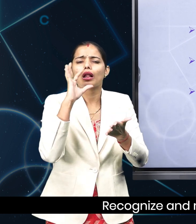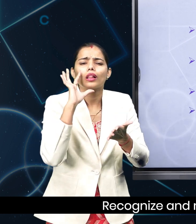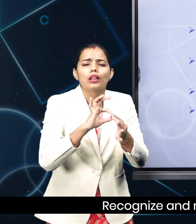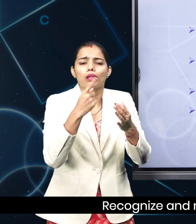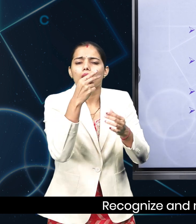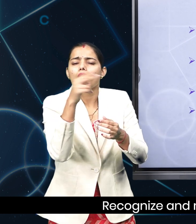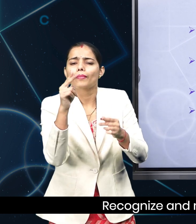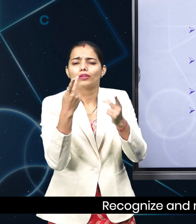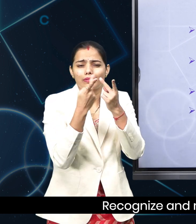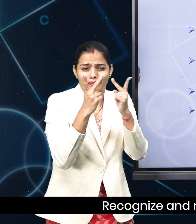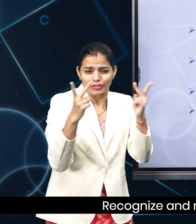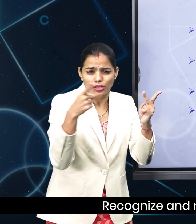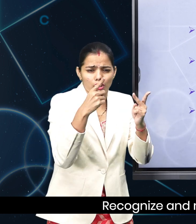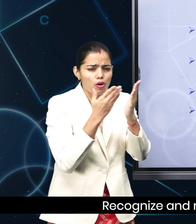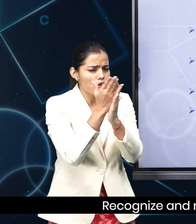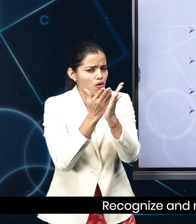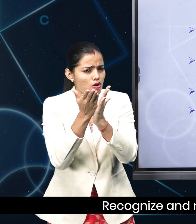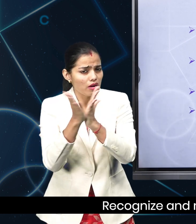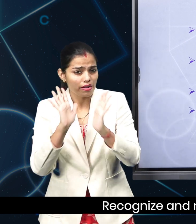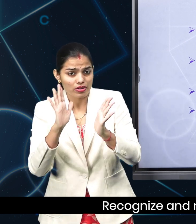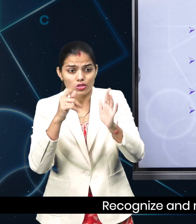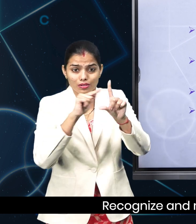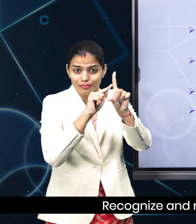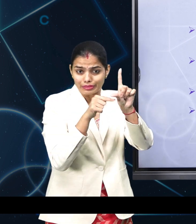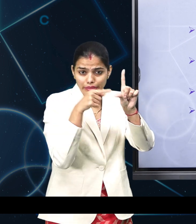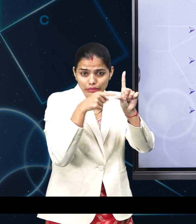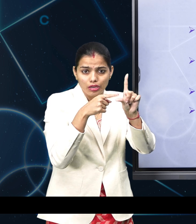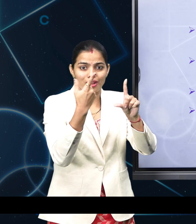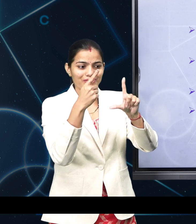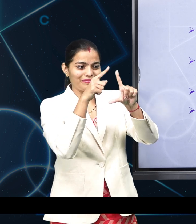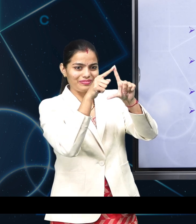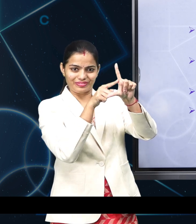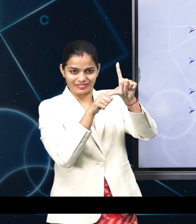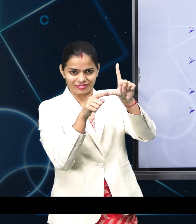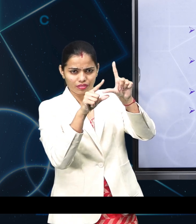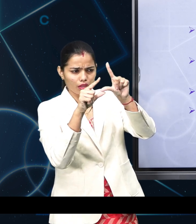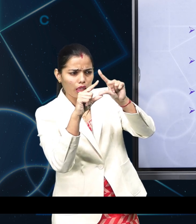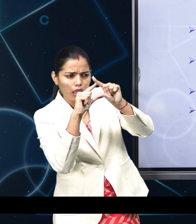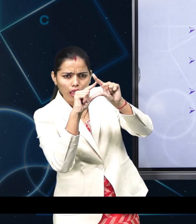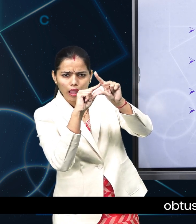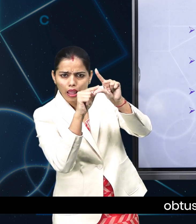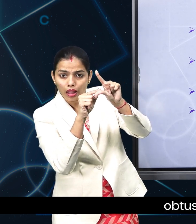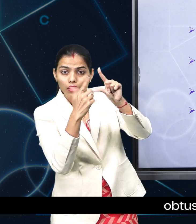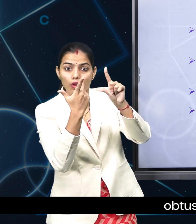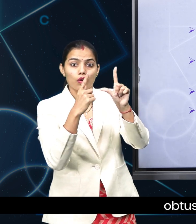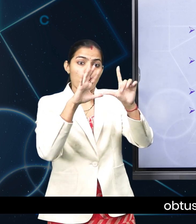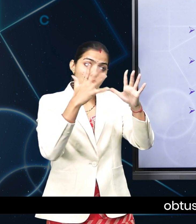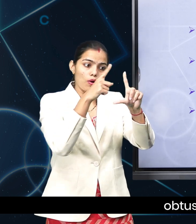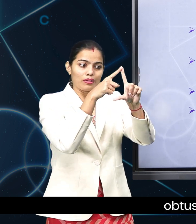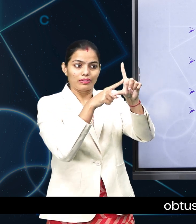Recognize and name different types of angles like acute, obtuse, and